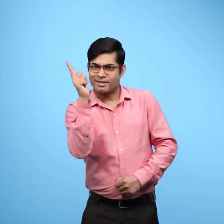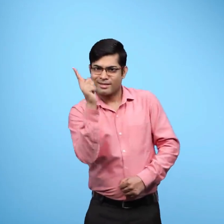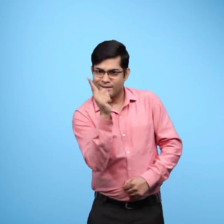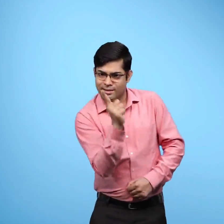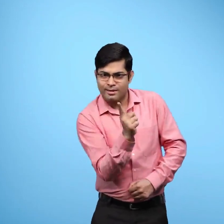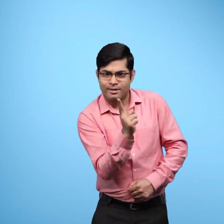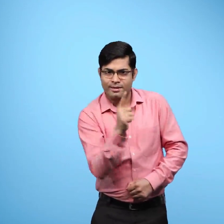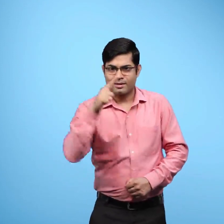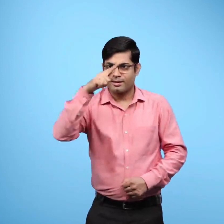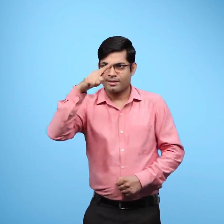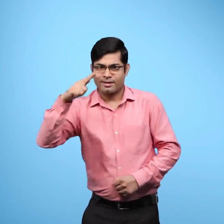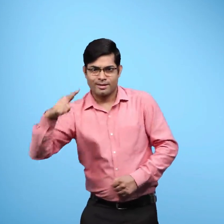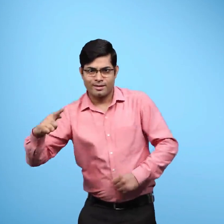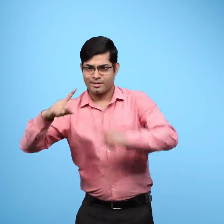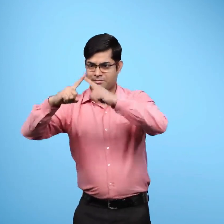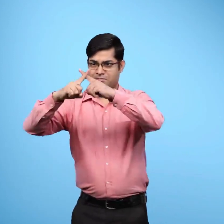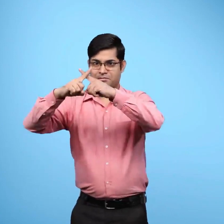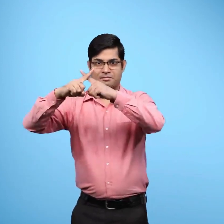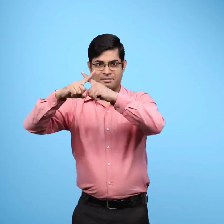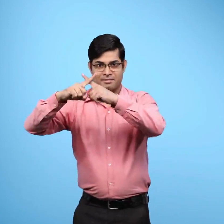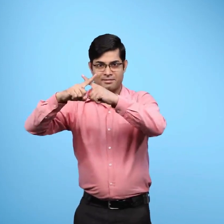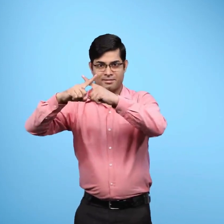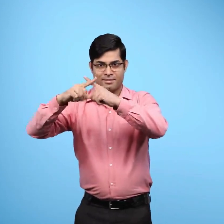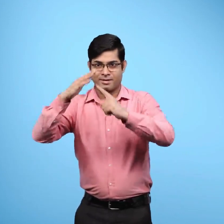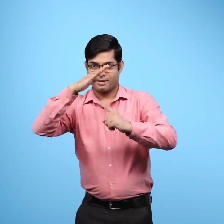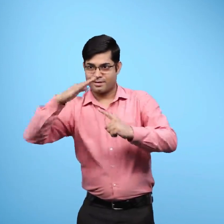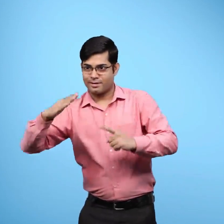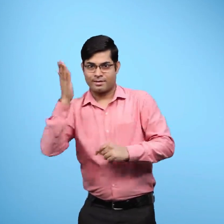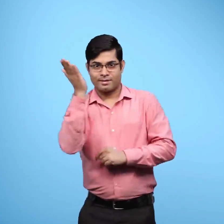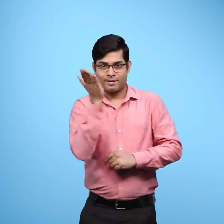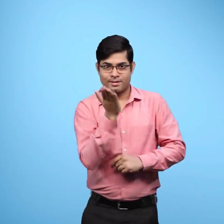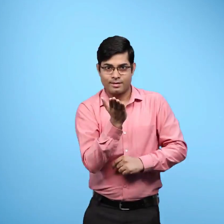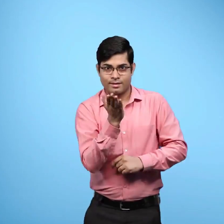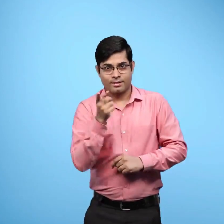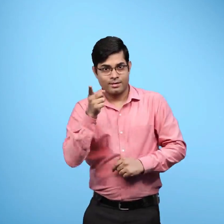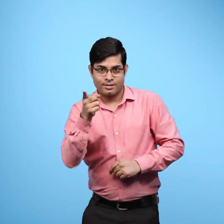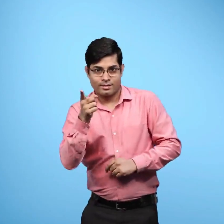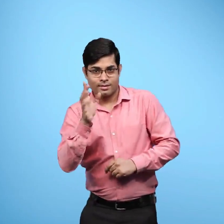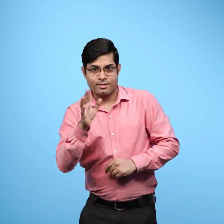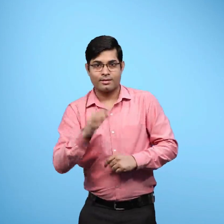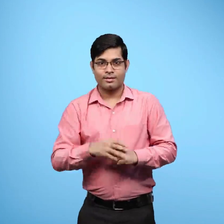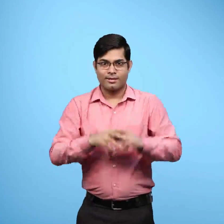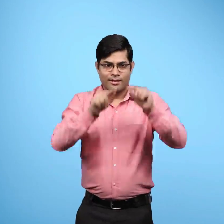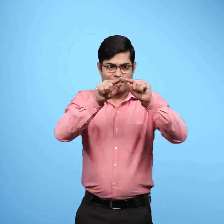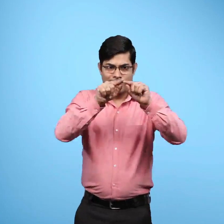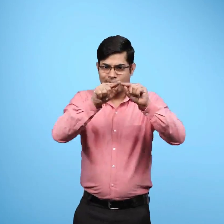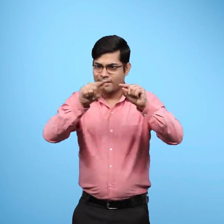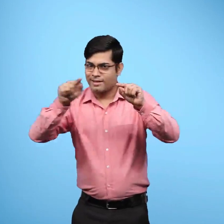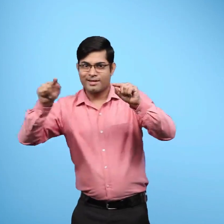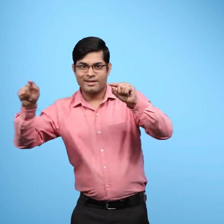Inside this circle, two slanting lines are crossing each other and from their meeting point,